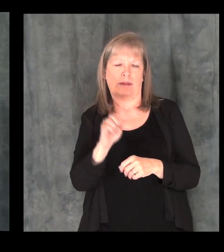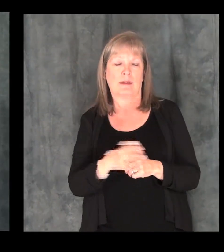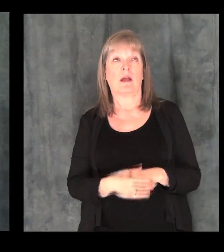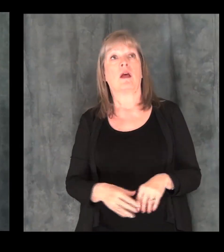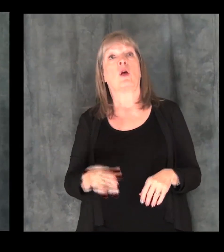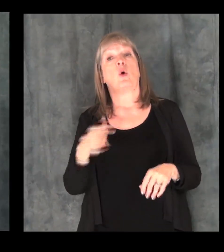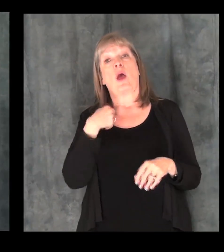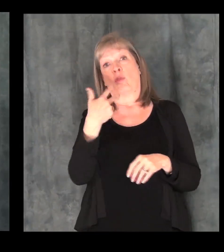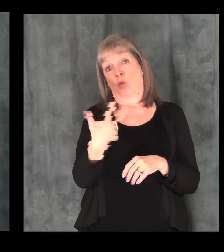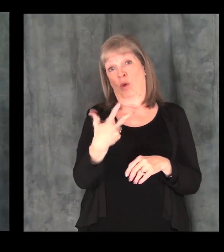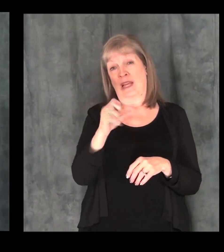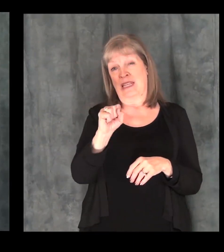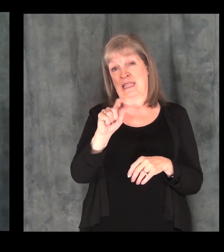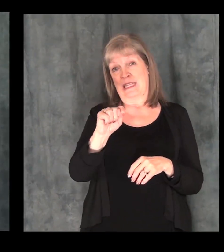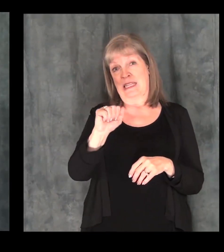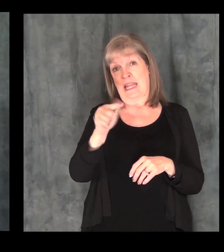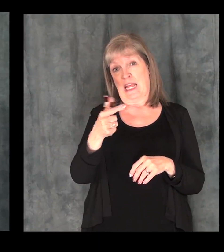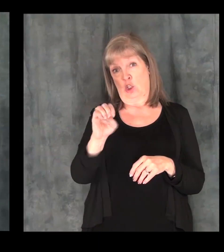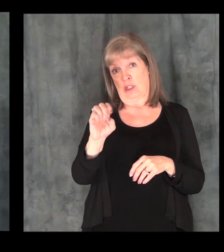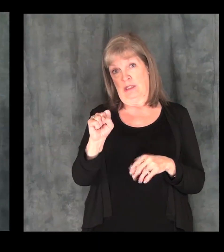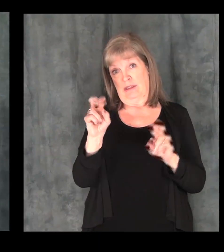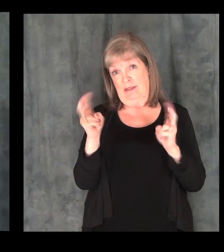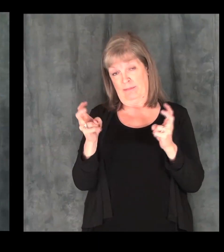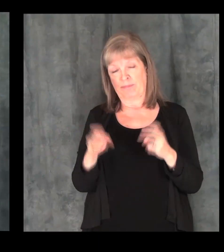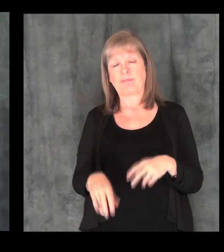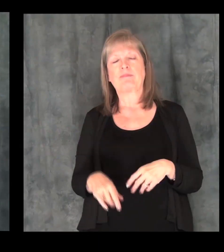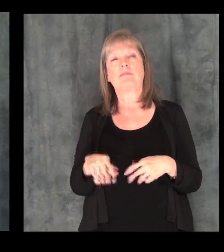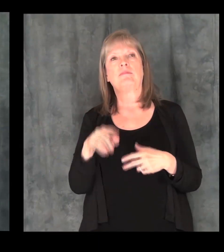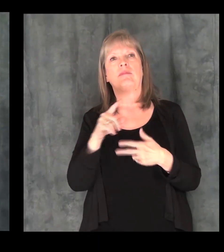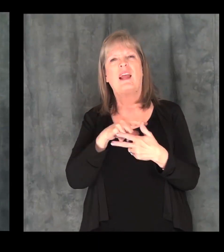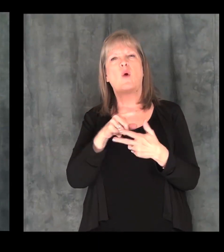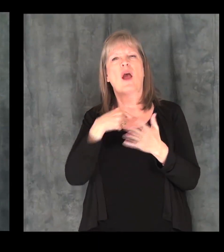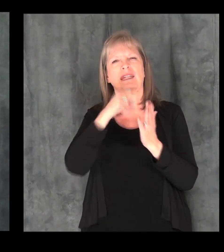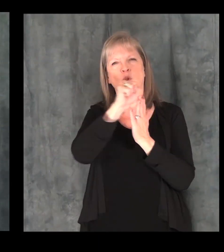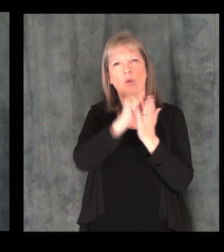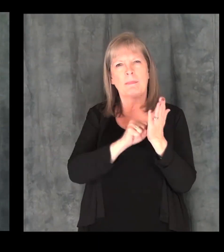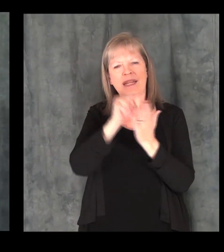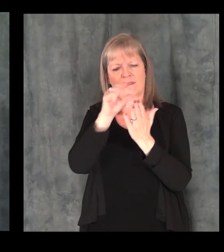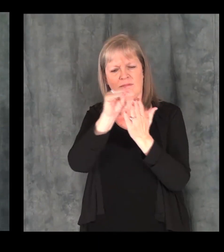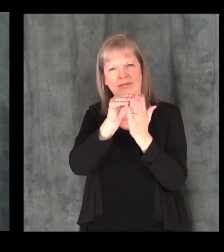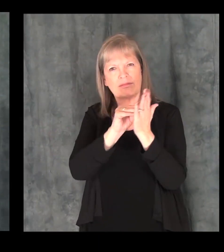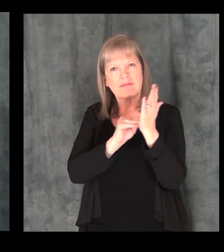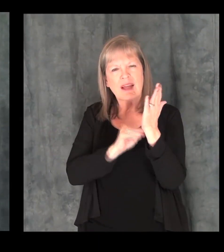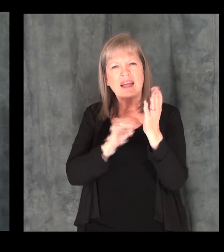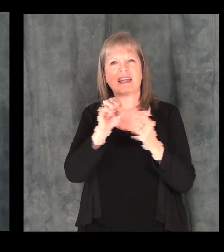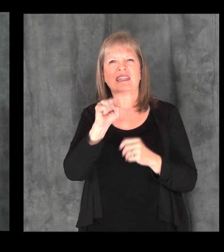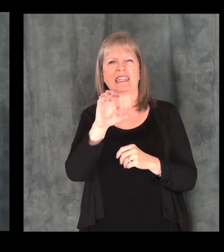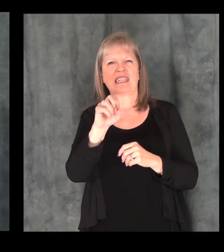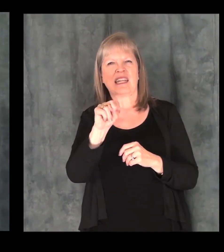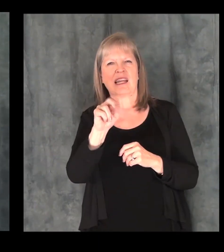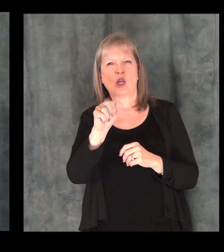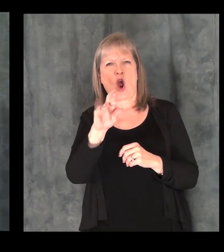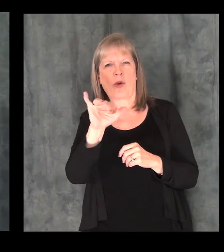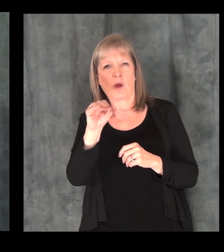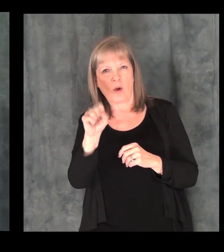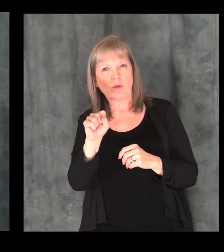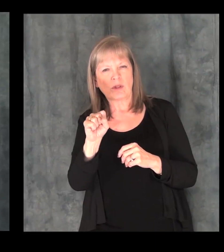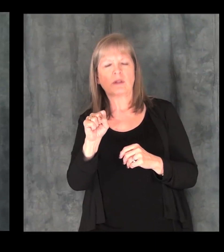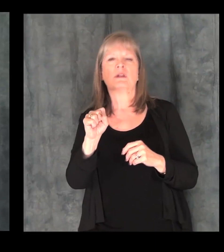There were 3 stages, if you like. So we had sort of scripted scenarios where we acted out a